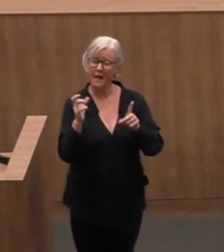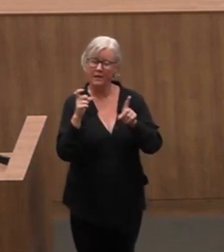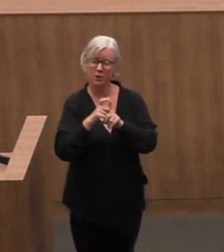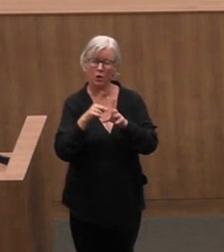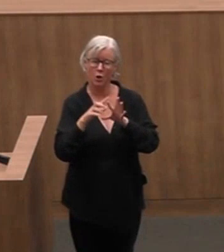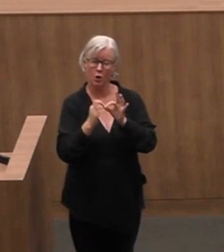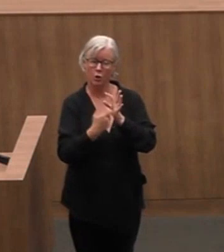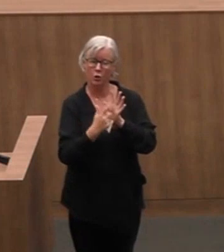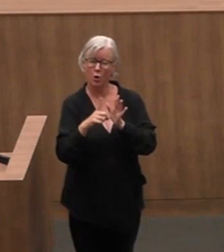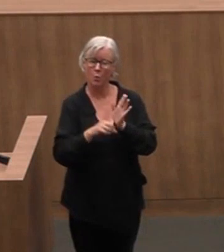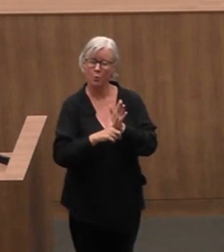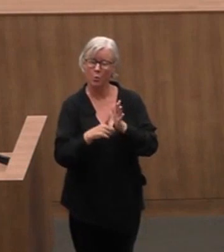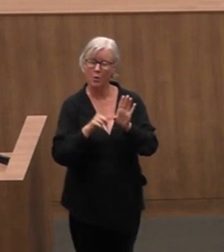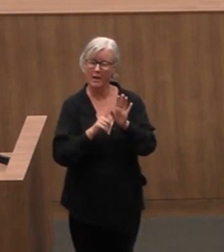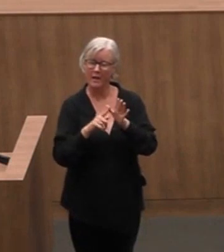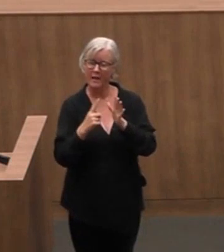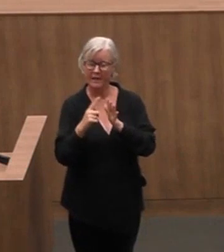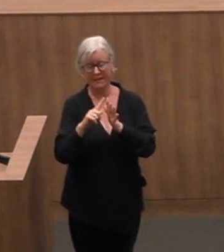well?